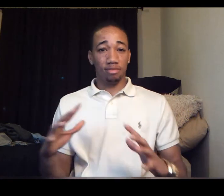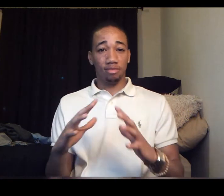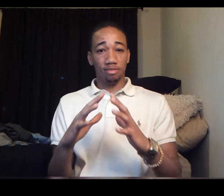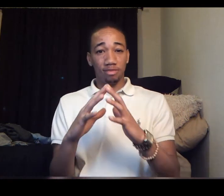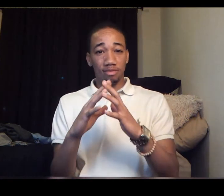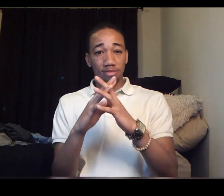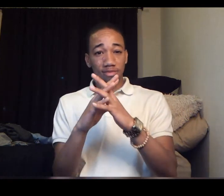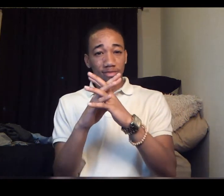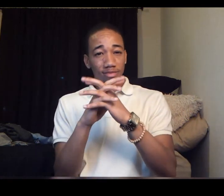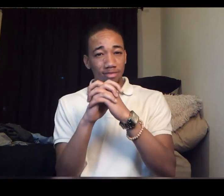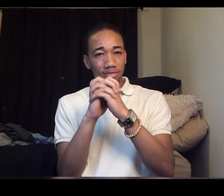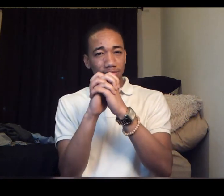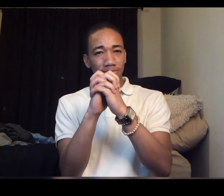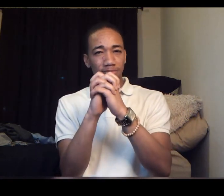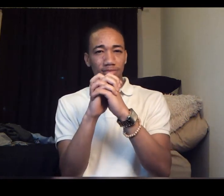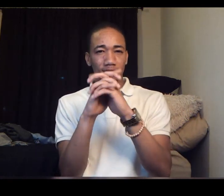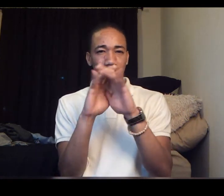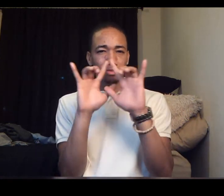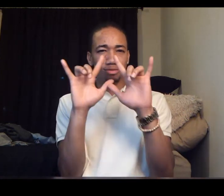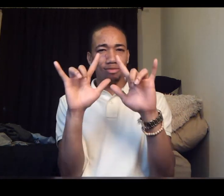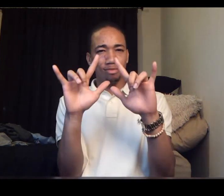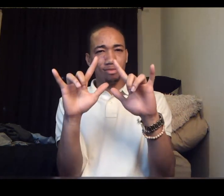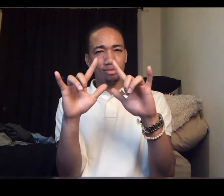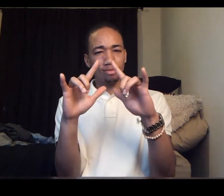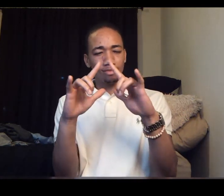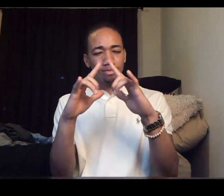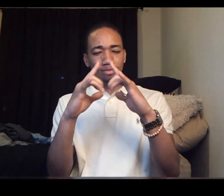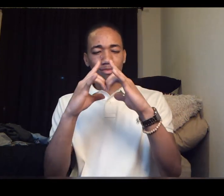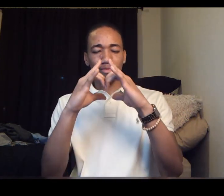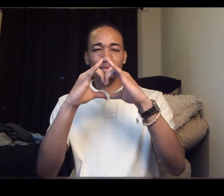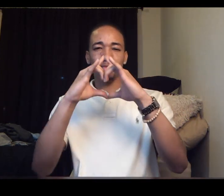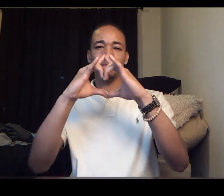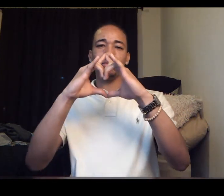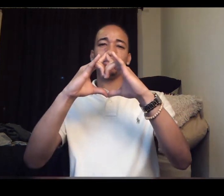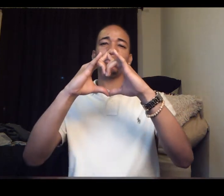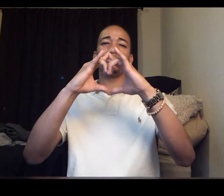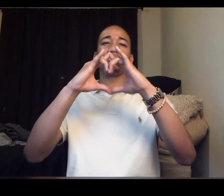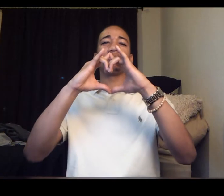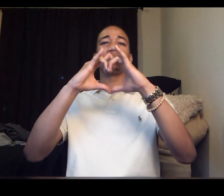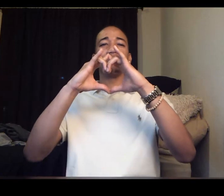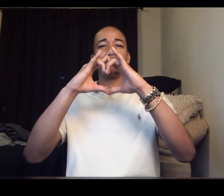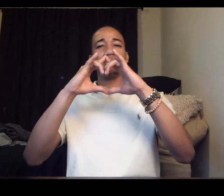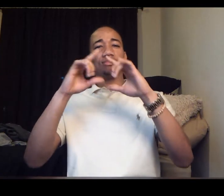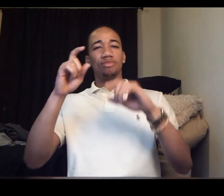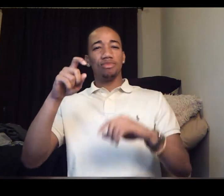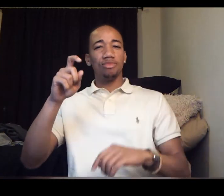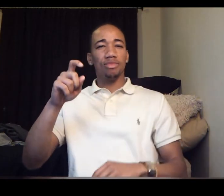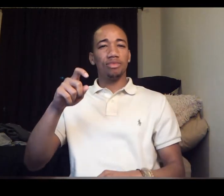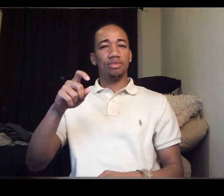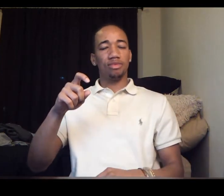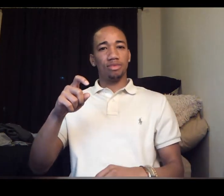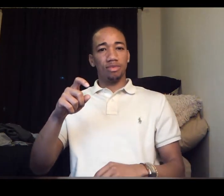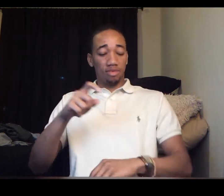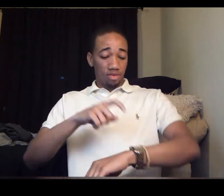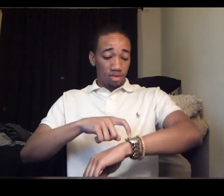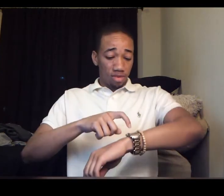the chance. Take you to every party, 'cause all you wanted to do was